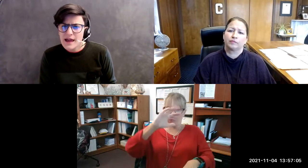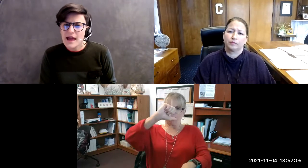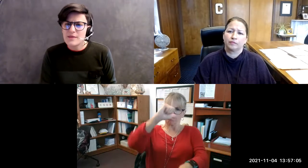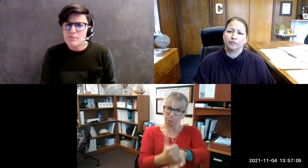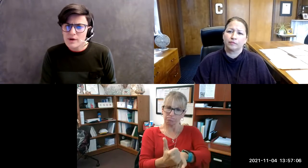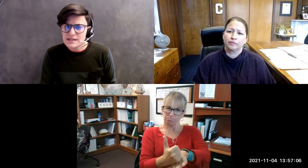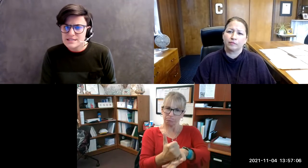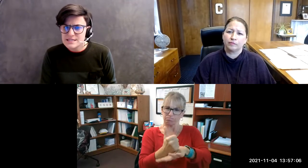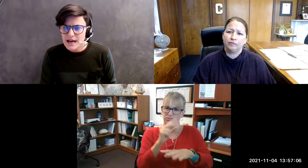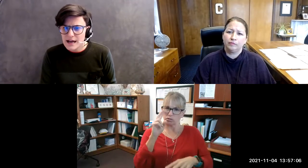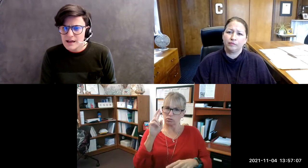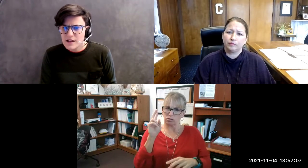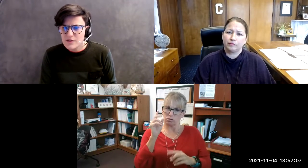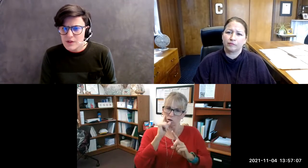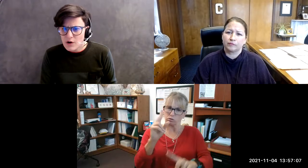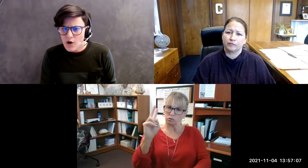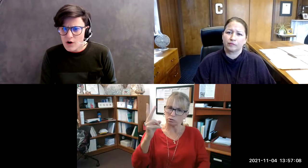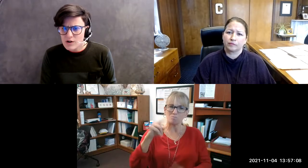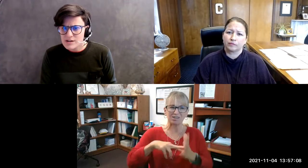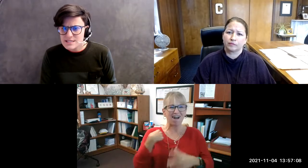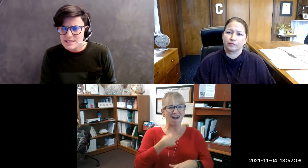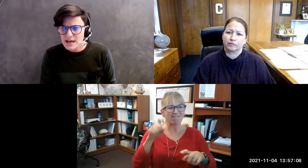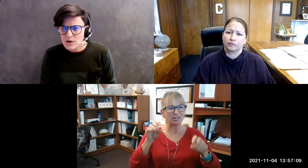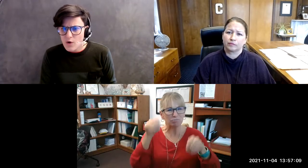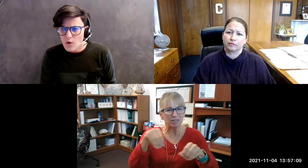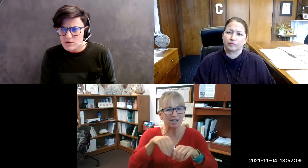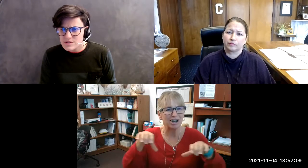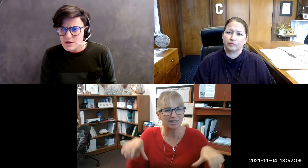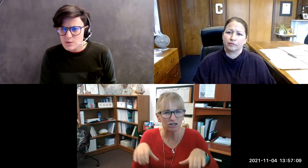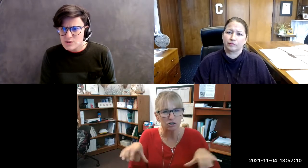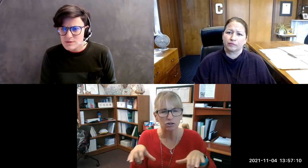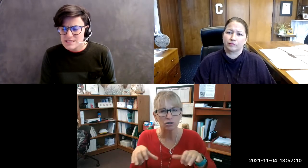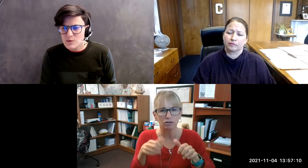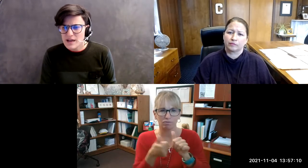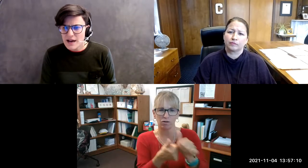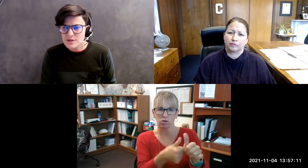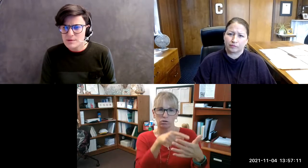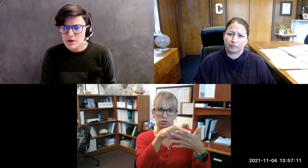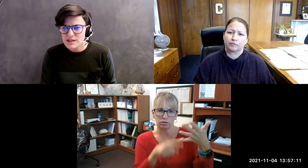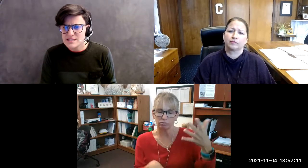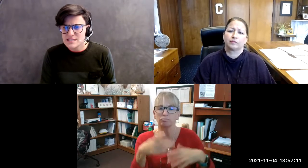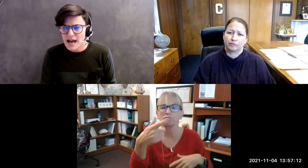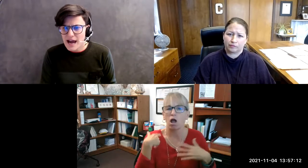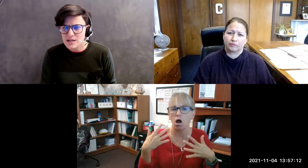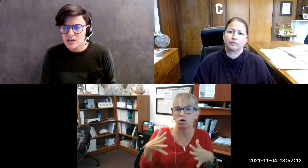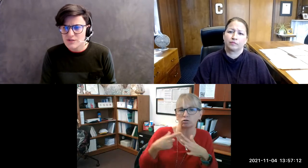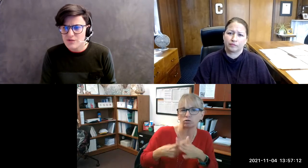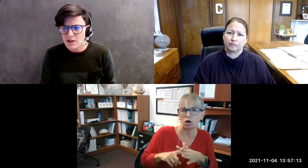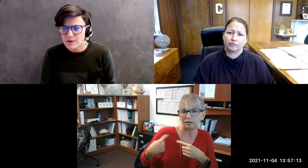And the point is that there are set goals, which means that we have to be putting these into action and following